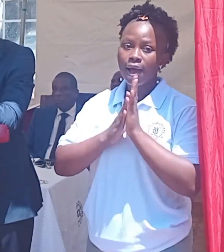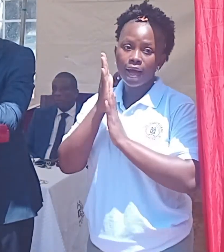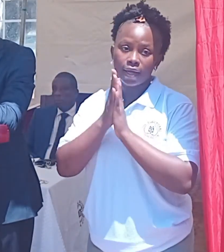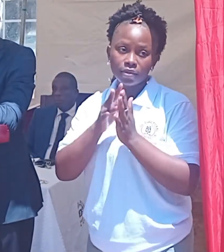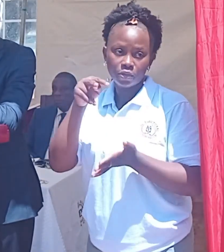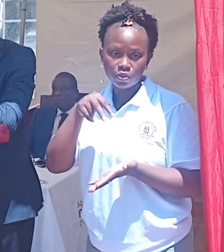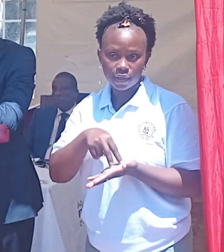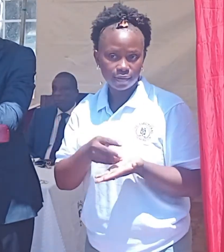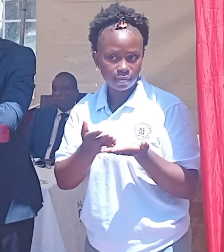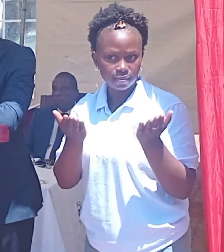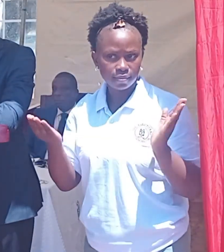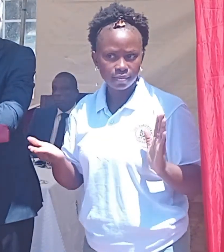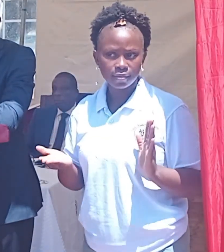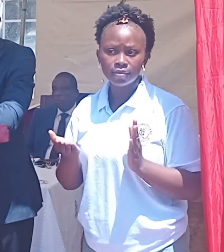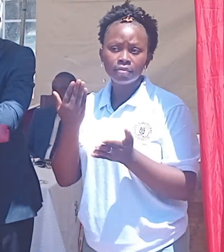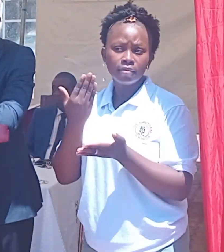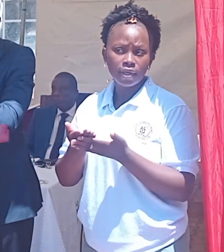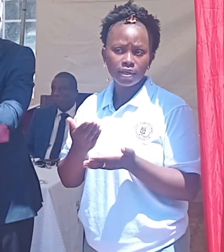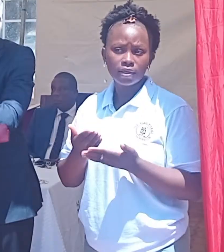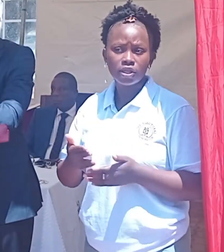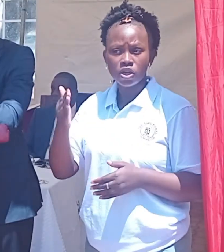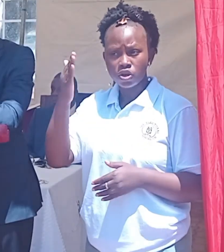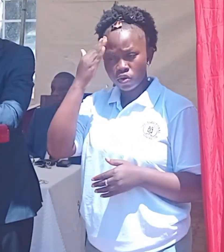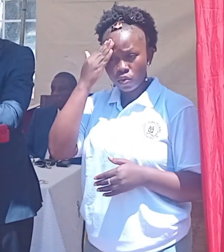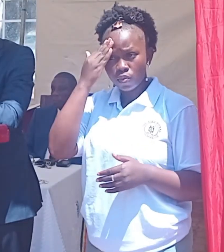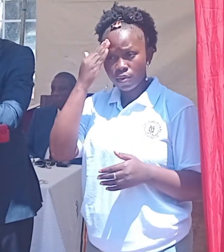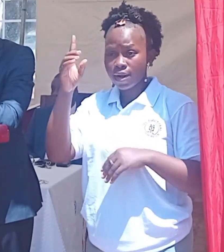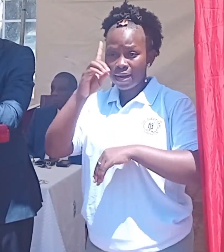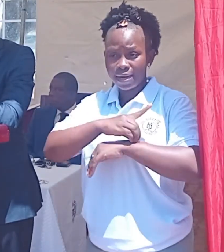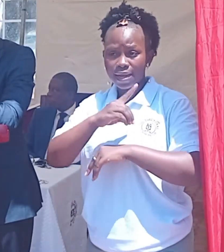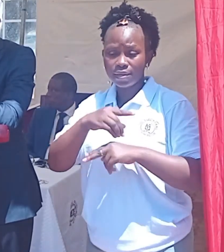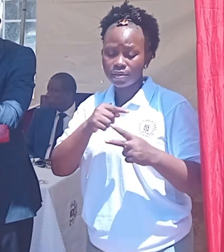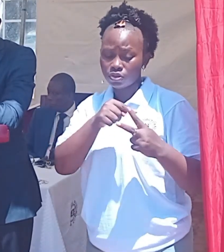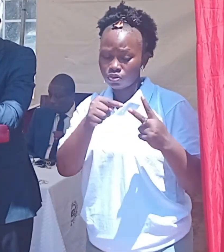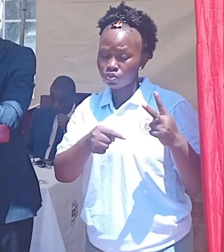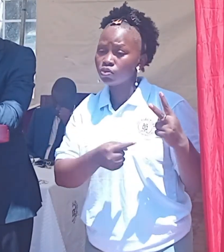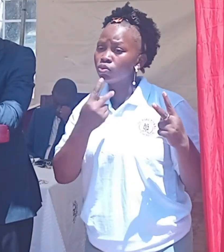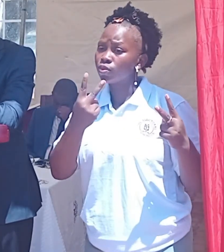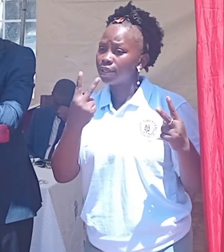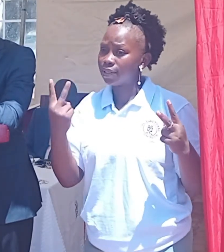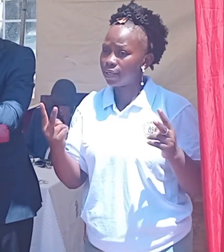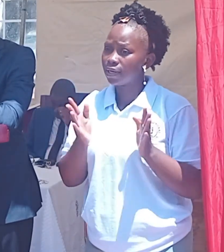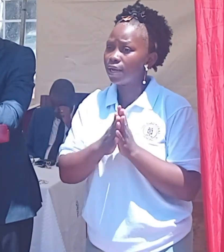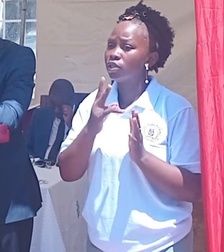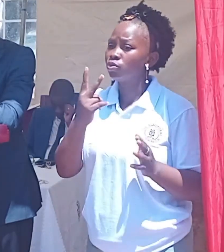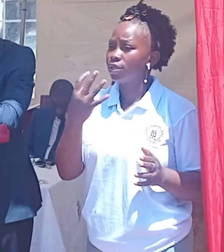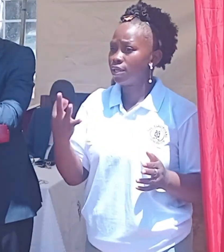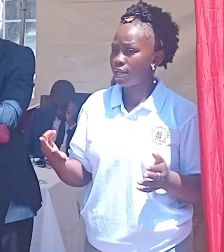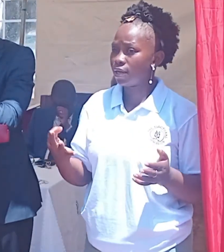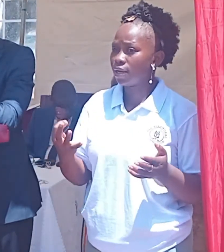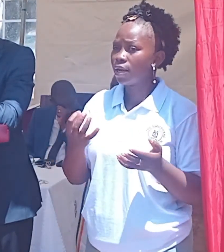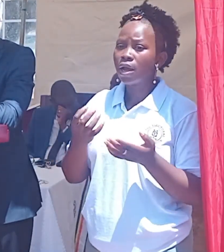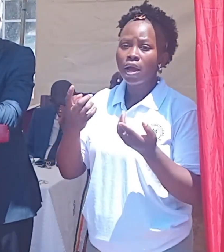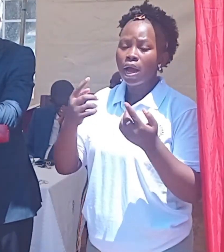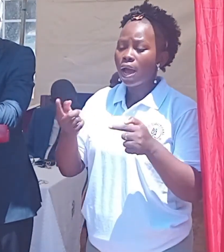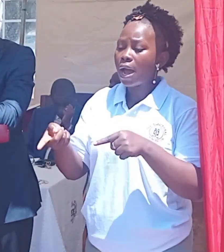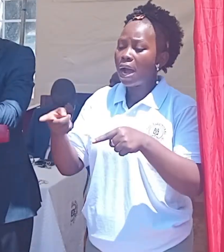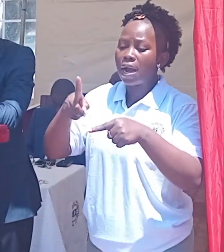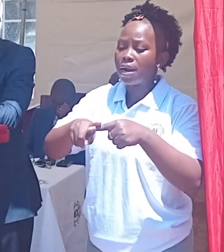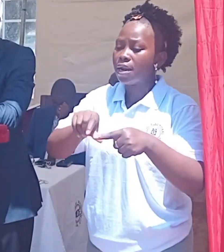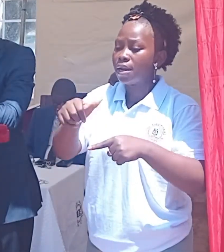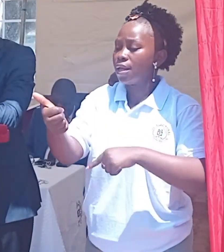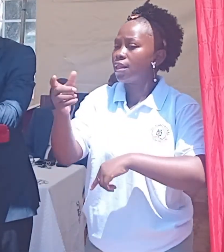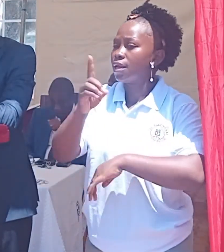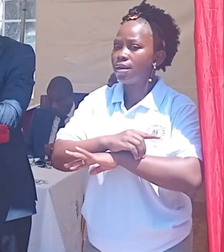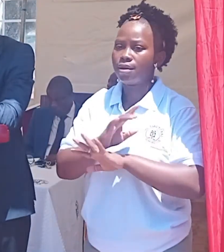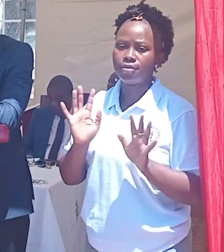aspirants to take note of those 2 days. And please, we normally don't extend the